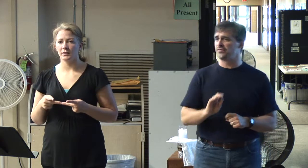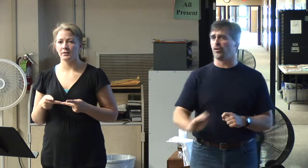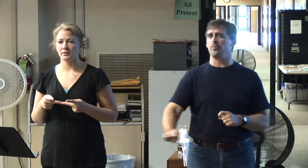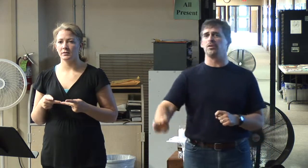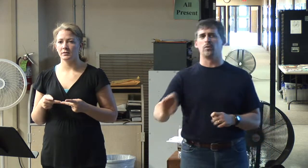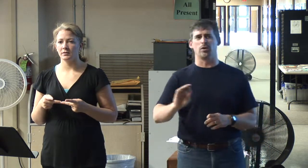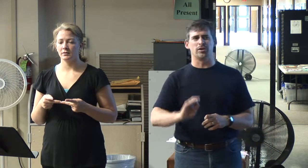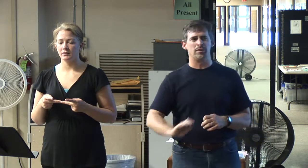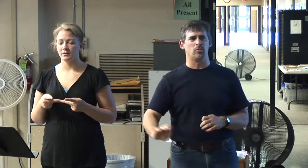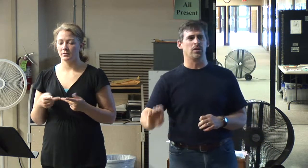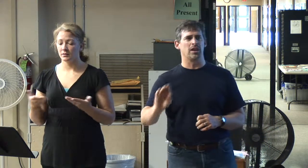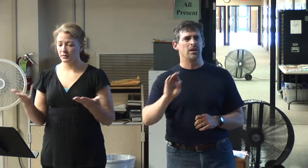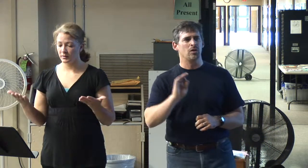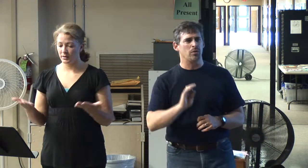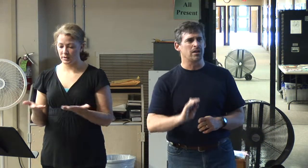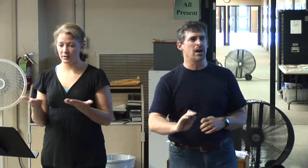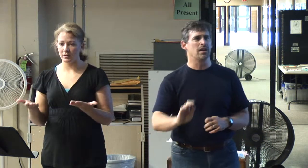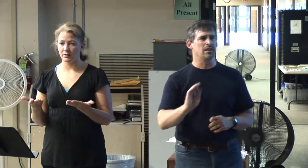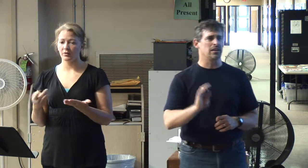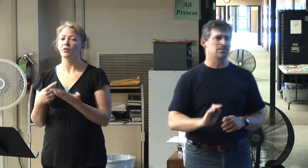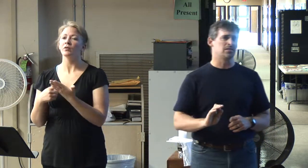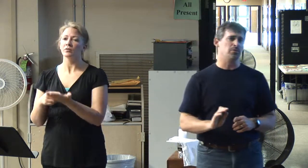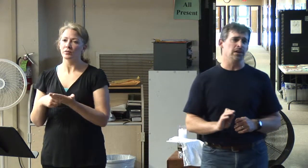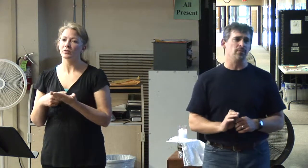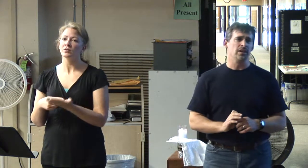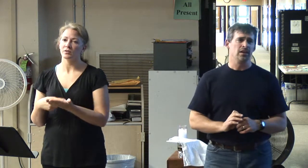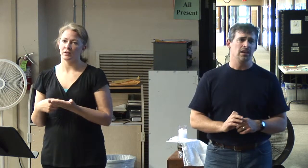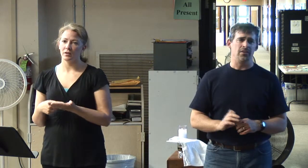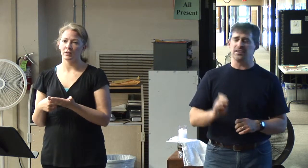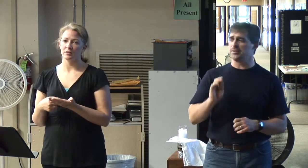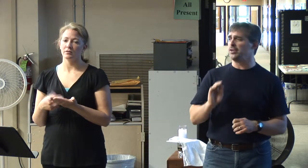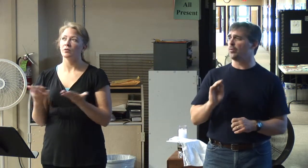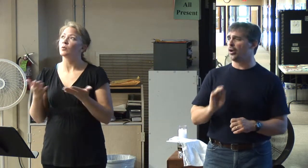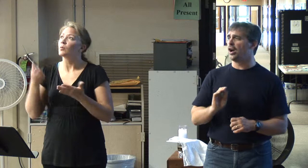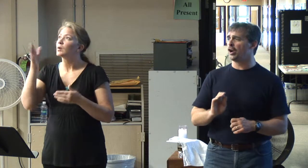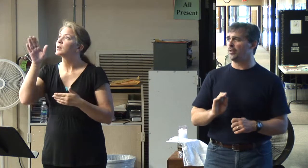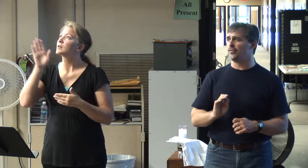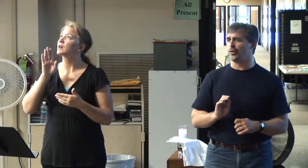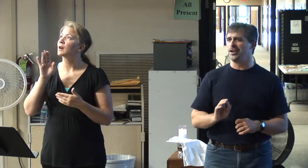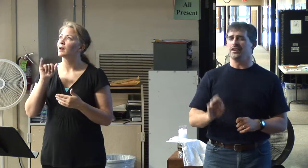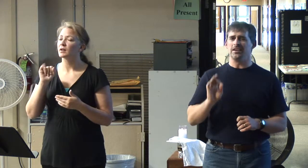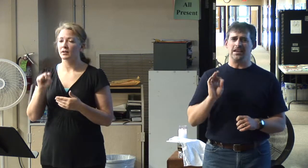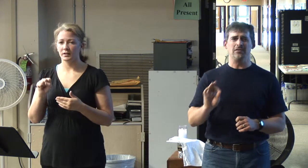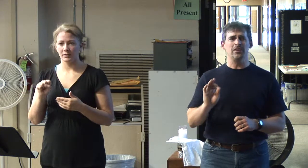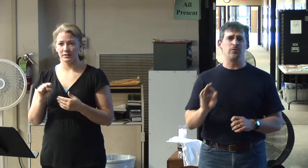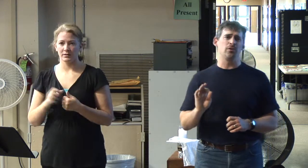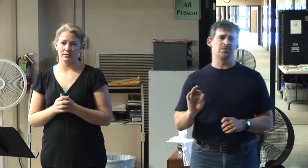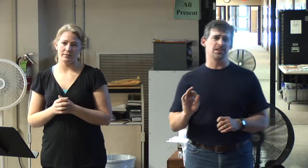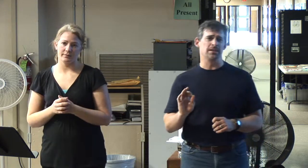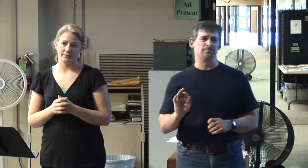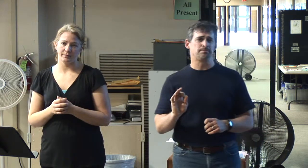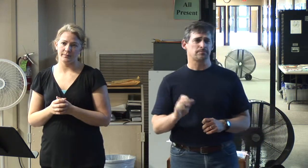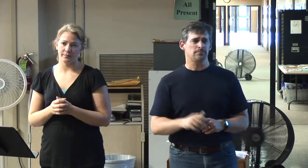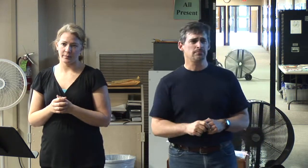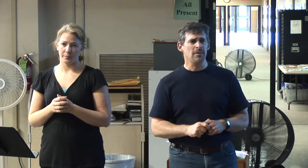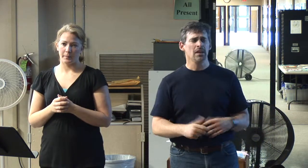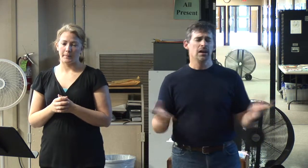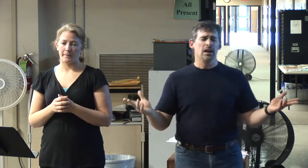world, transforming the world to be more like what God intends it to be. And then it's something that we're all hungry for, even if we don't see